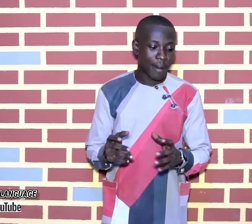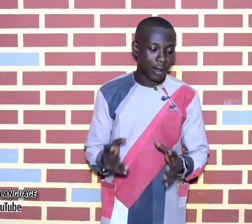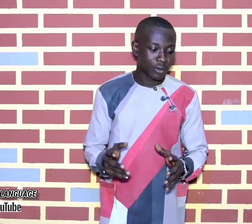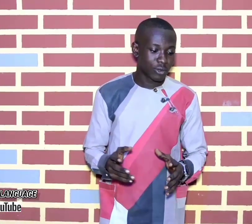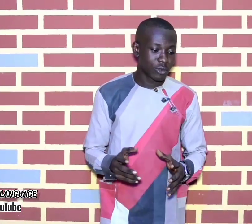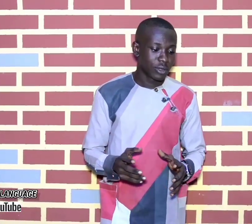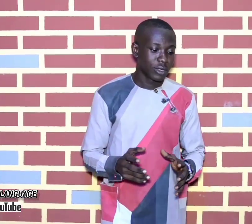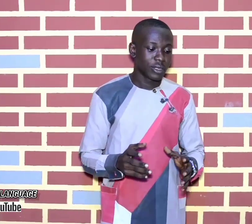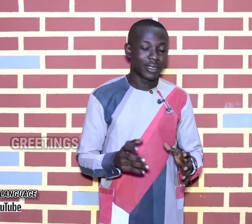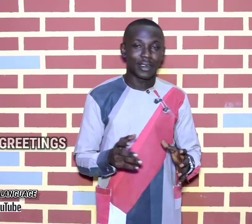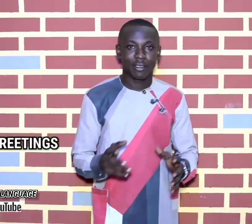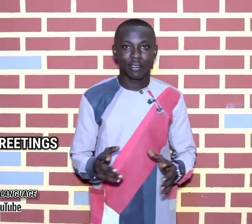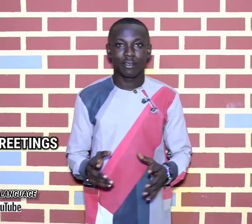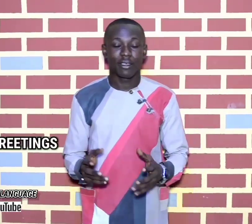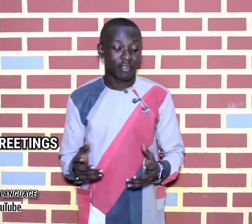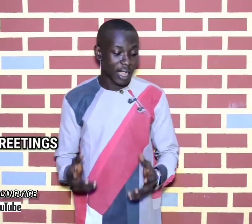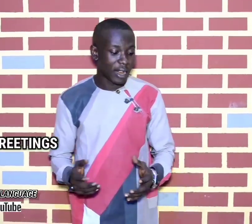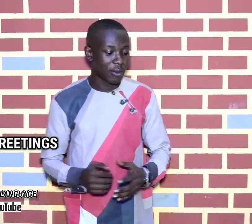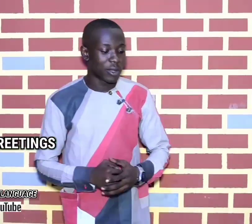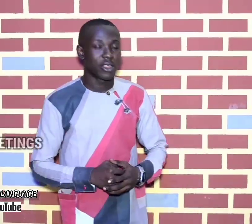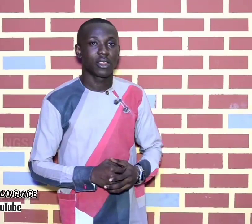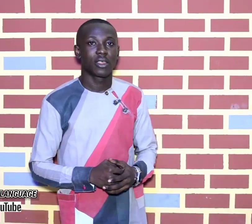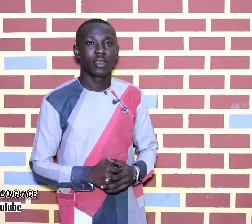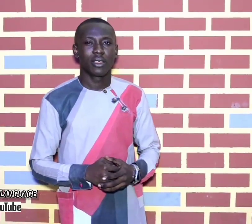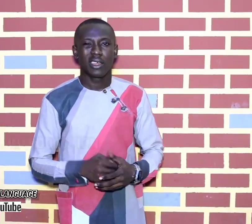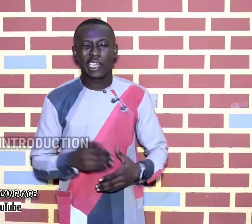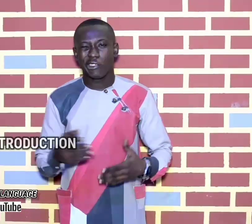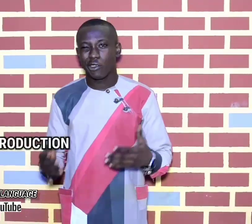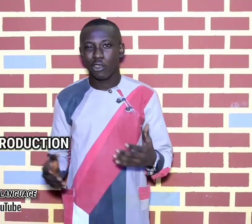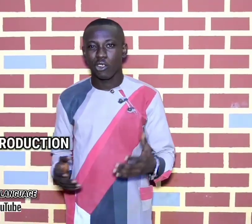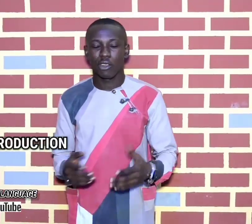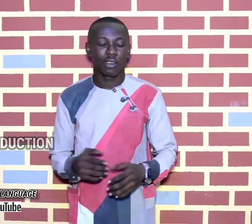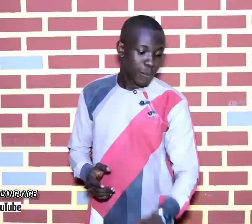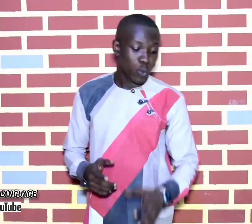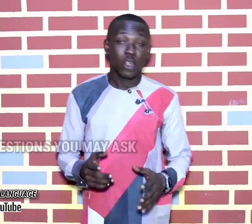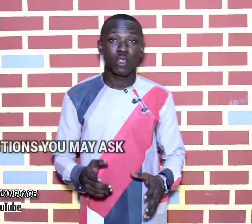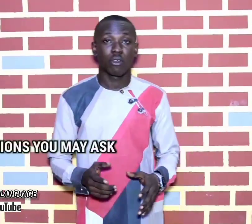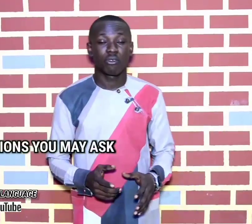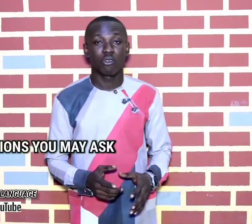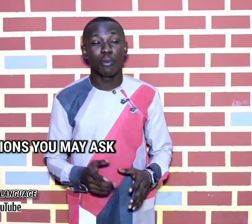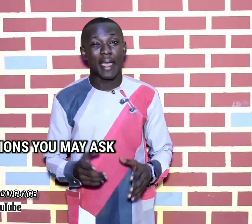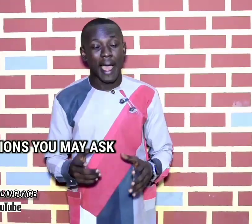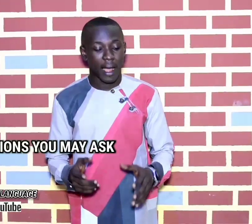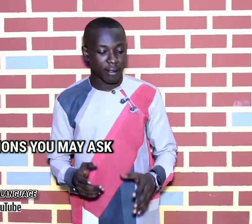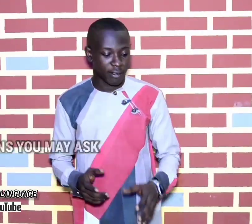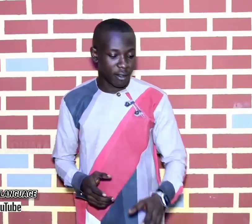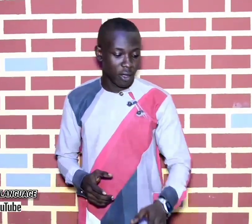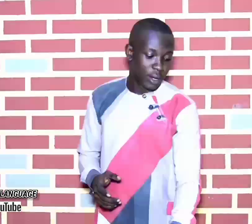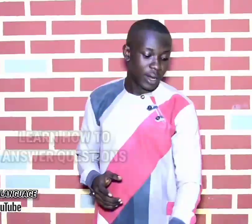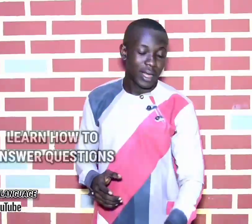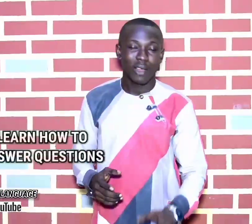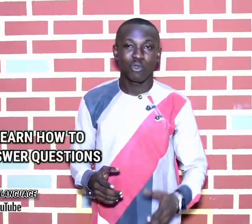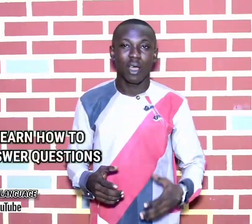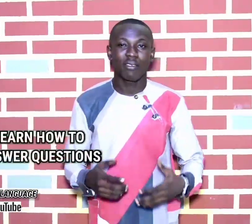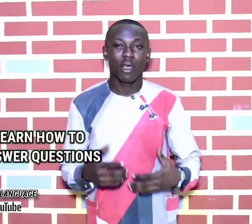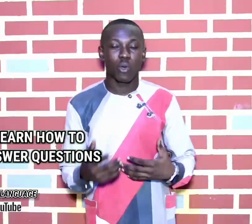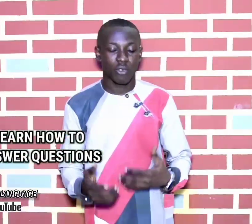about greetings in sign language, introduction, questions you may ask, and how to answer